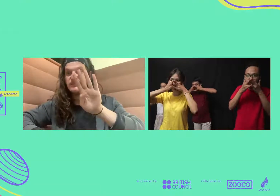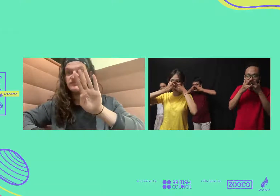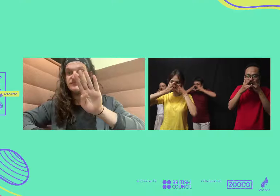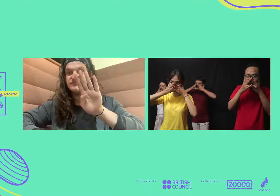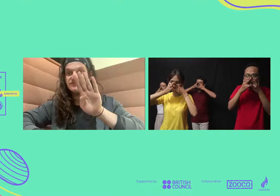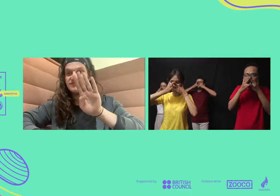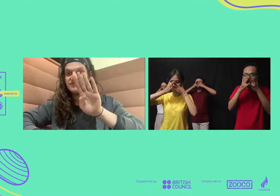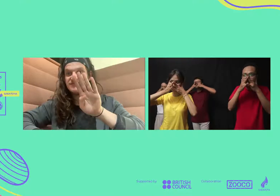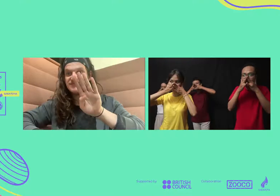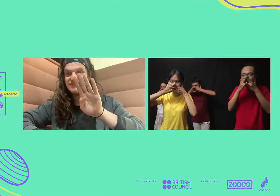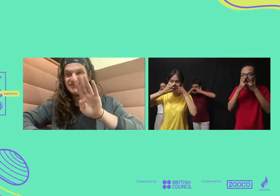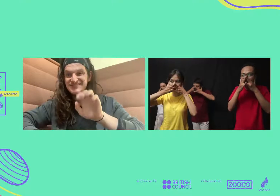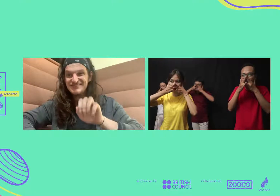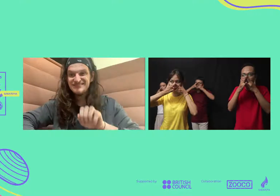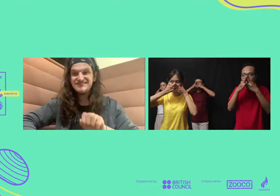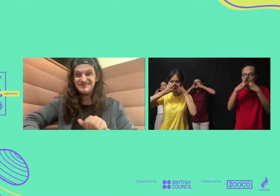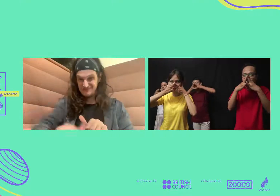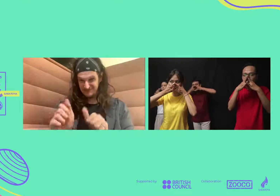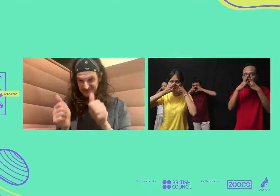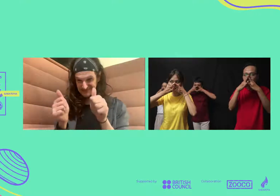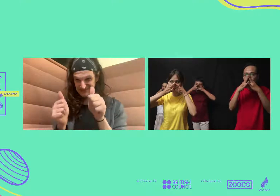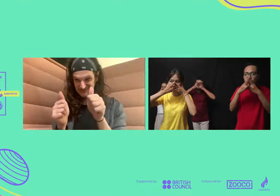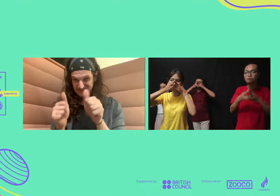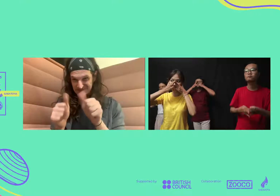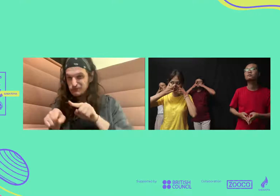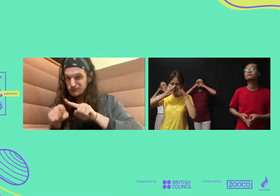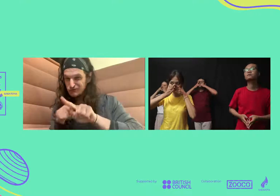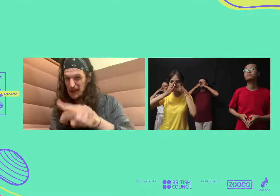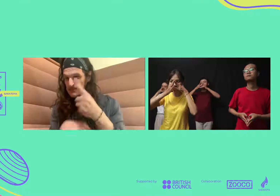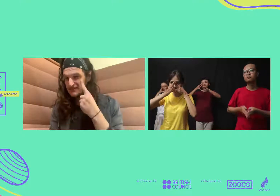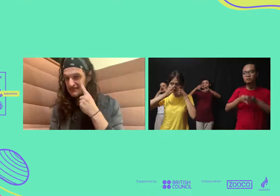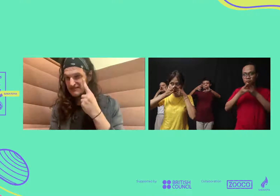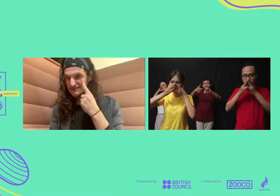1, 2, 3, 4, 4 times.